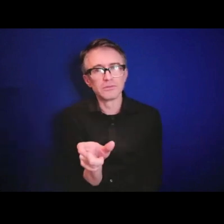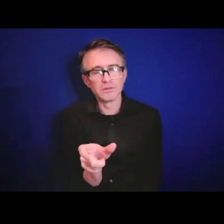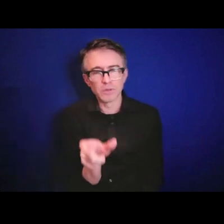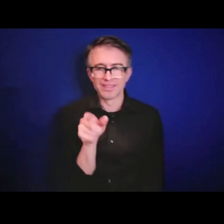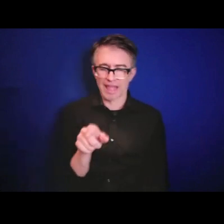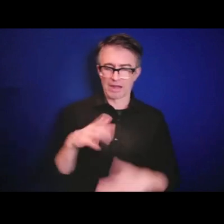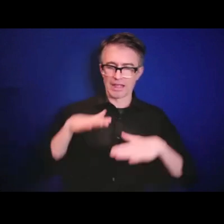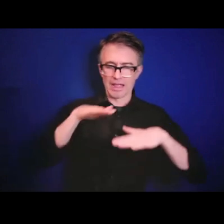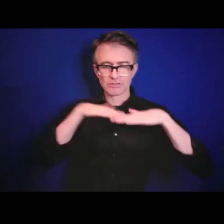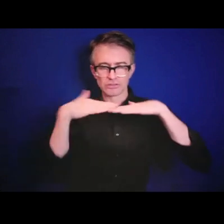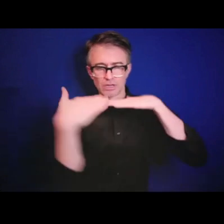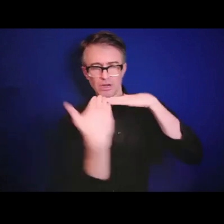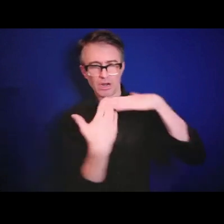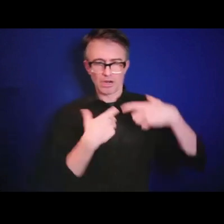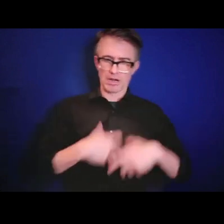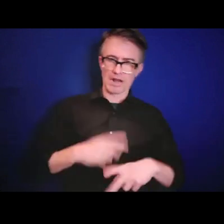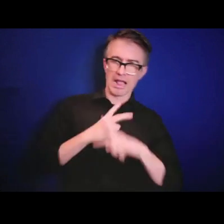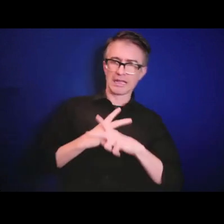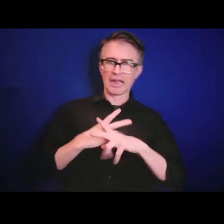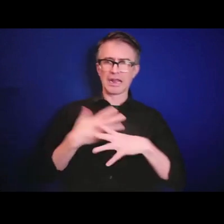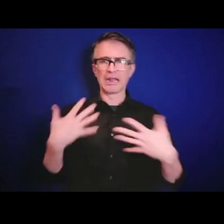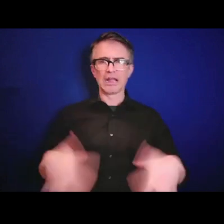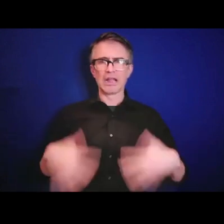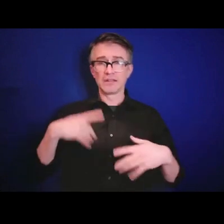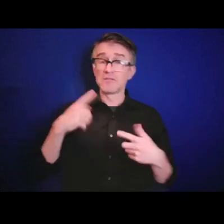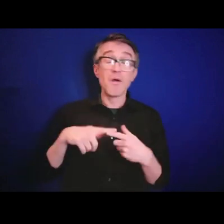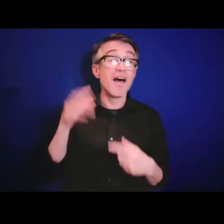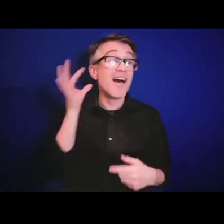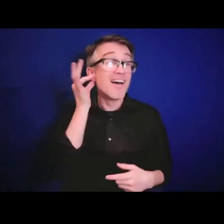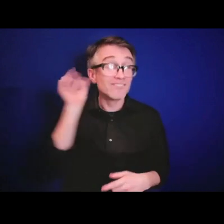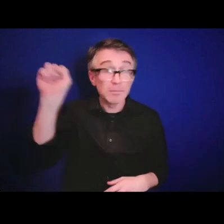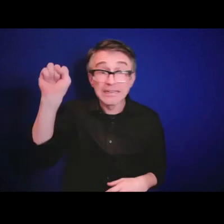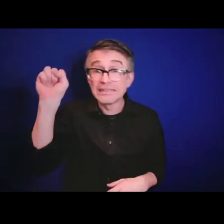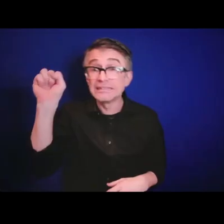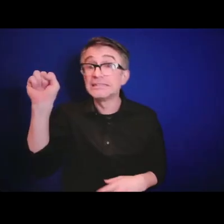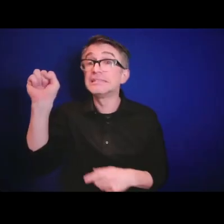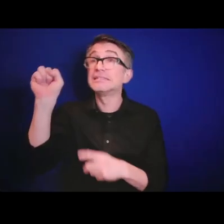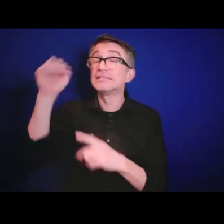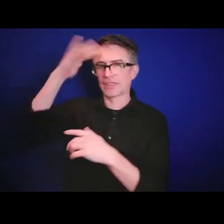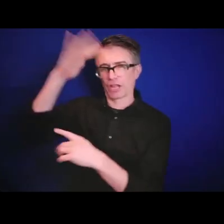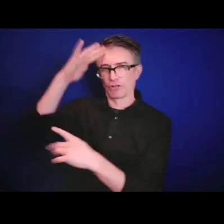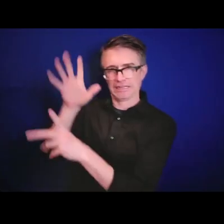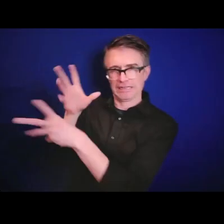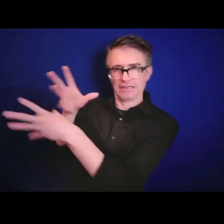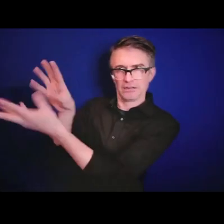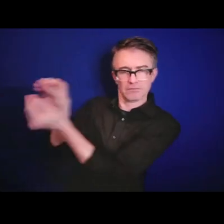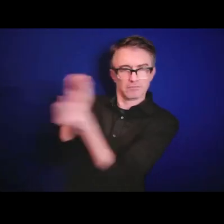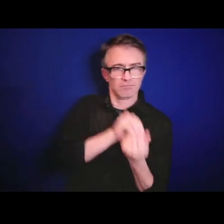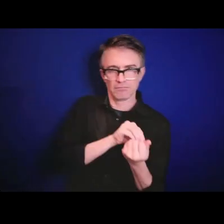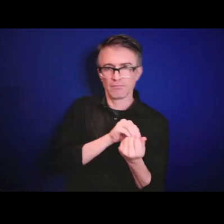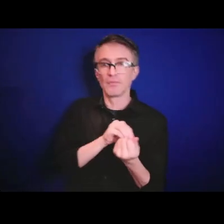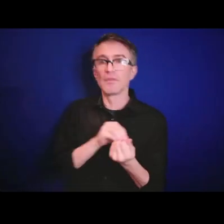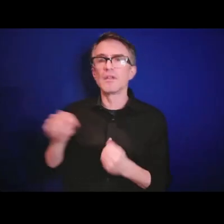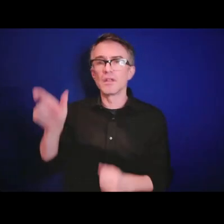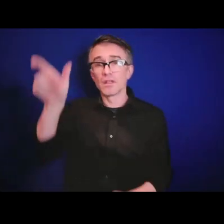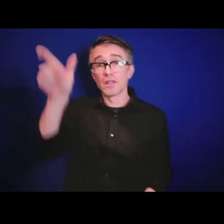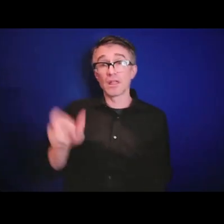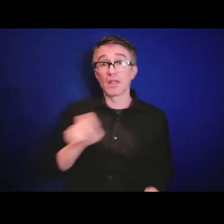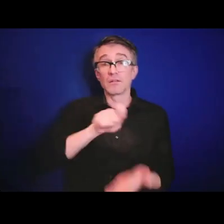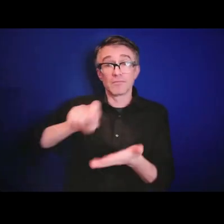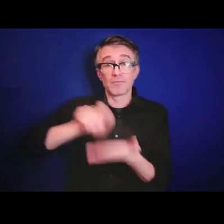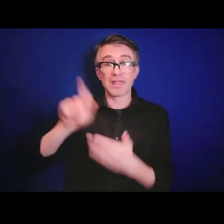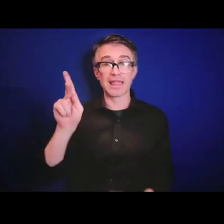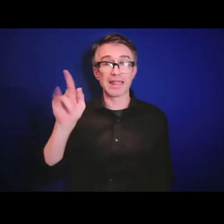the term was originally defined by Kimberly Crenshaw. But we are looking to build on this